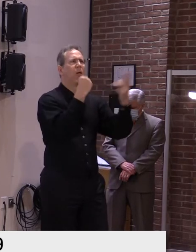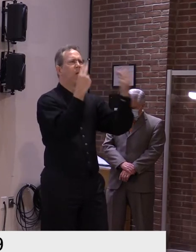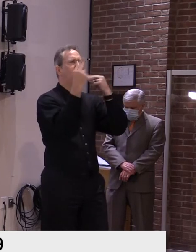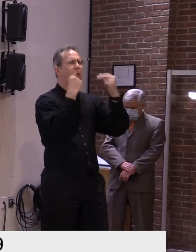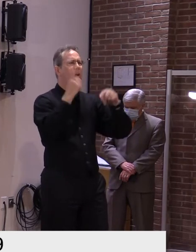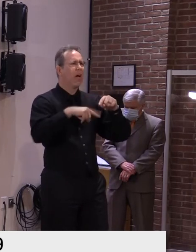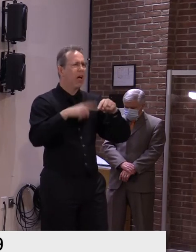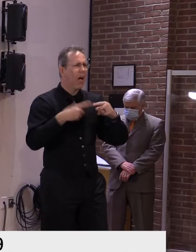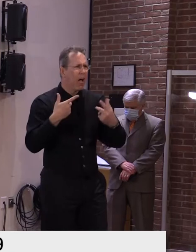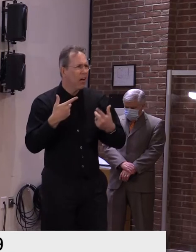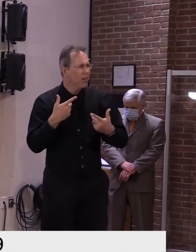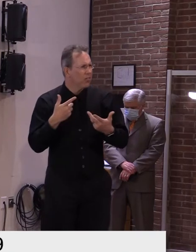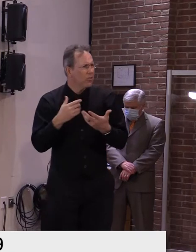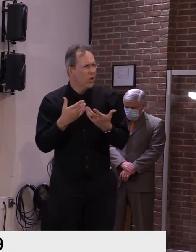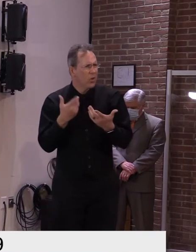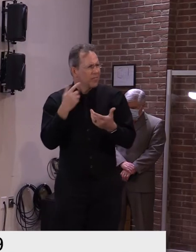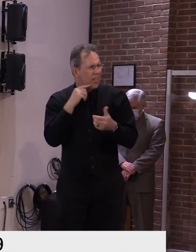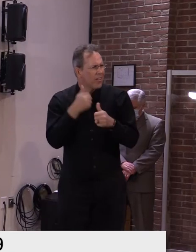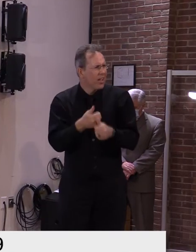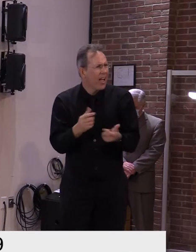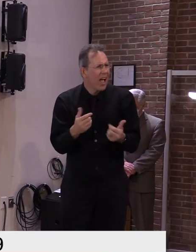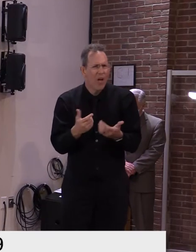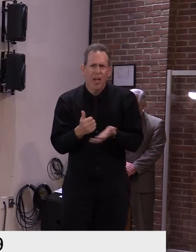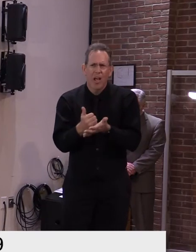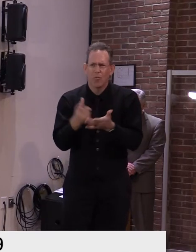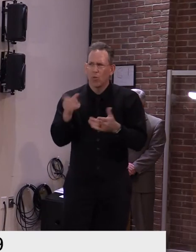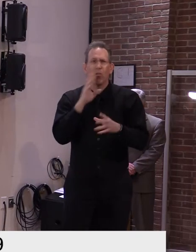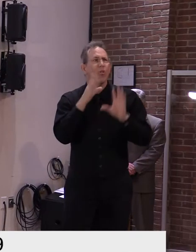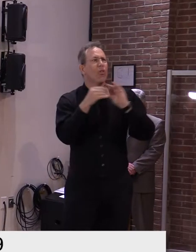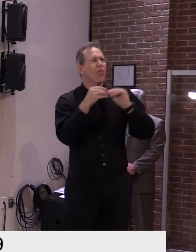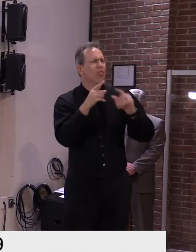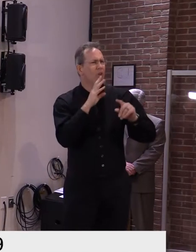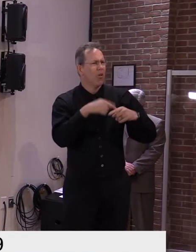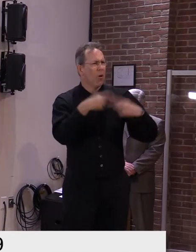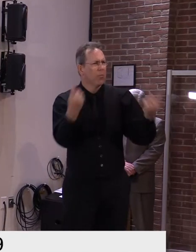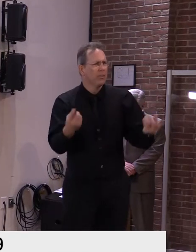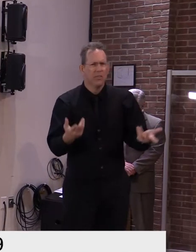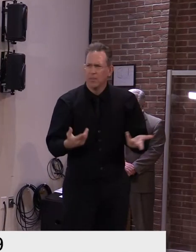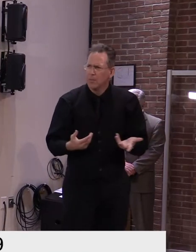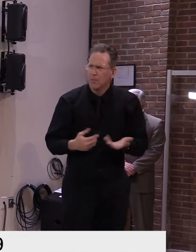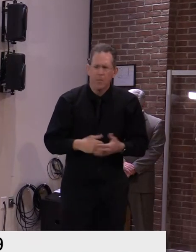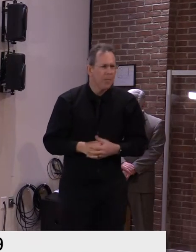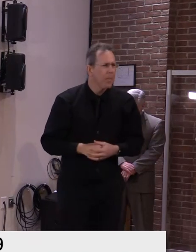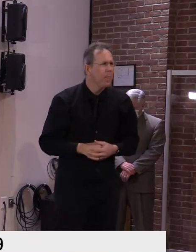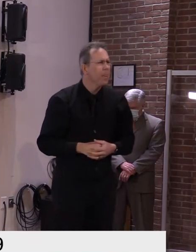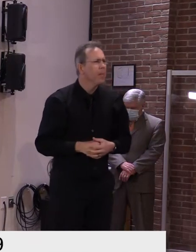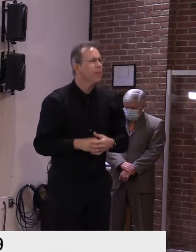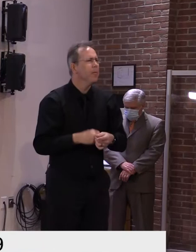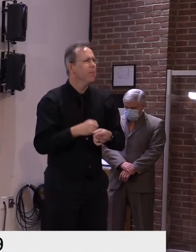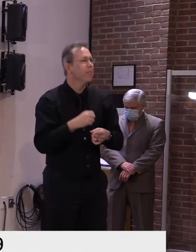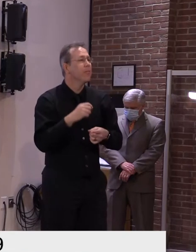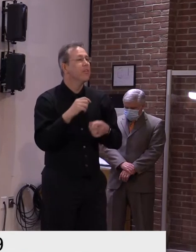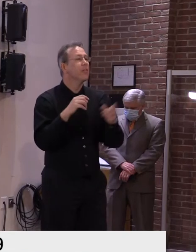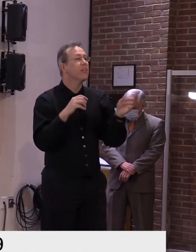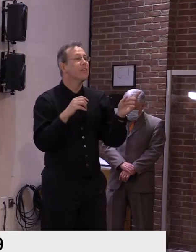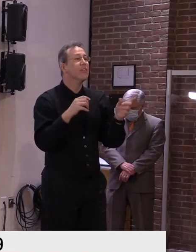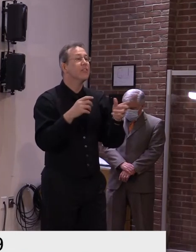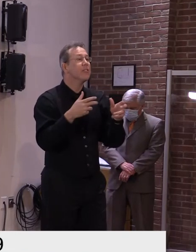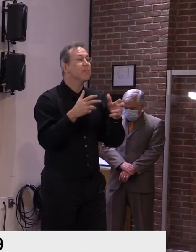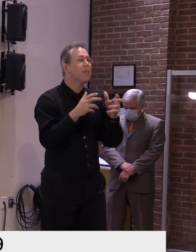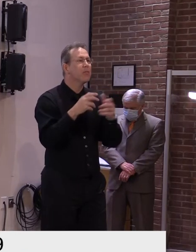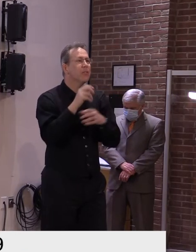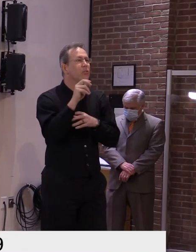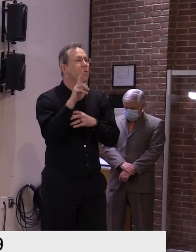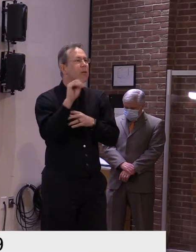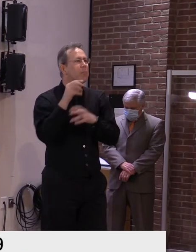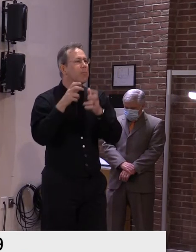happening to many Vermont high school teams. The CBU girls basketball also had to pull out Woodstock and South Burlington boys, so it's all